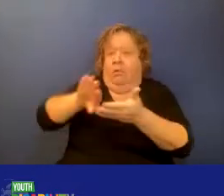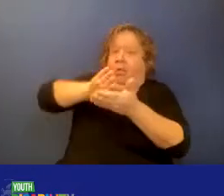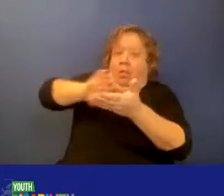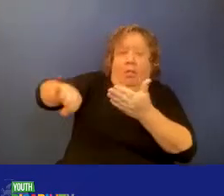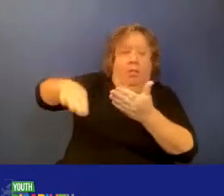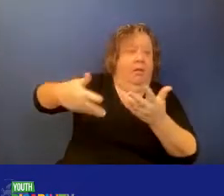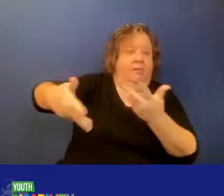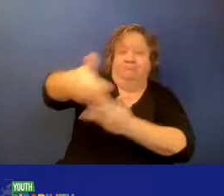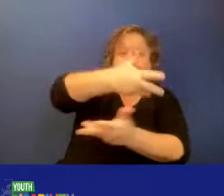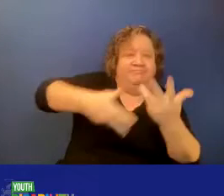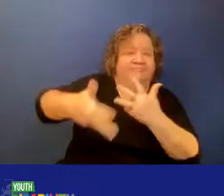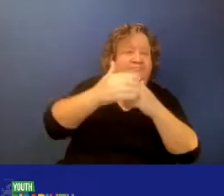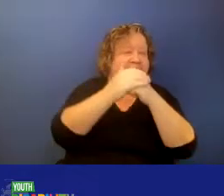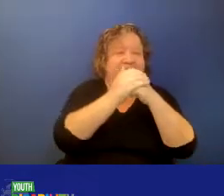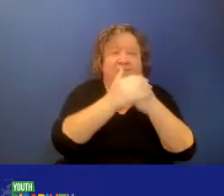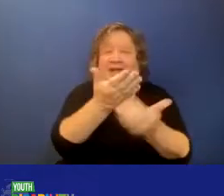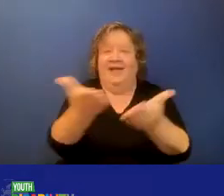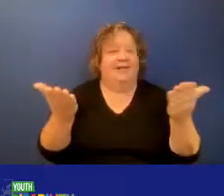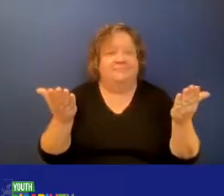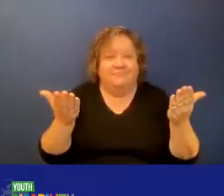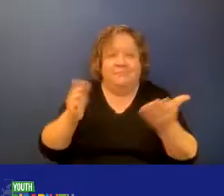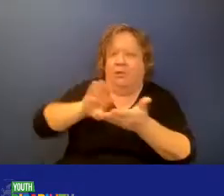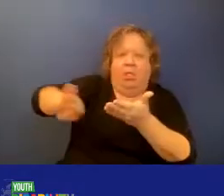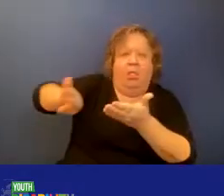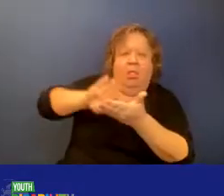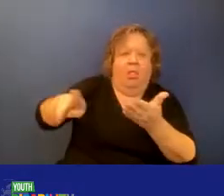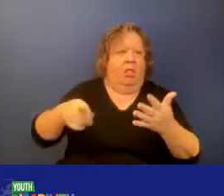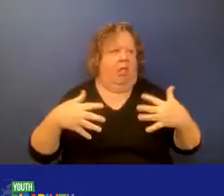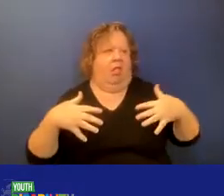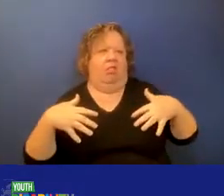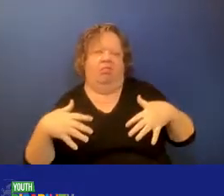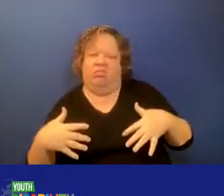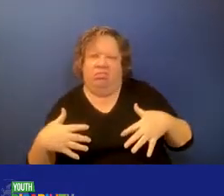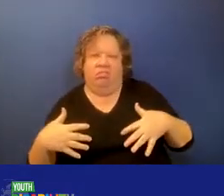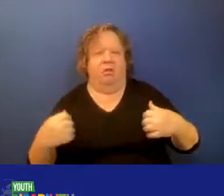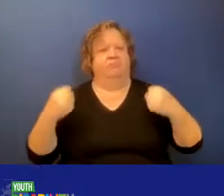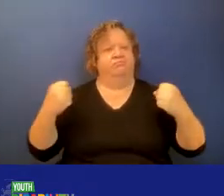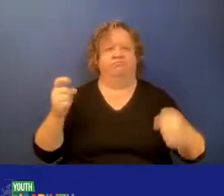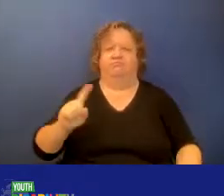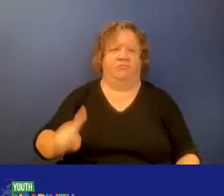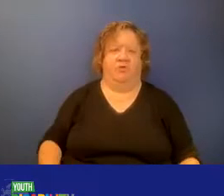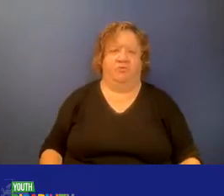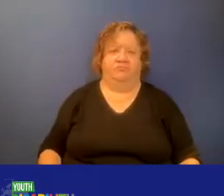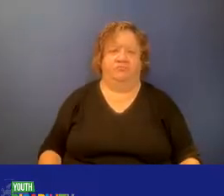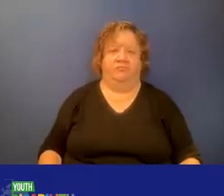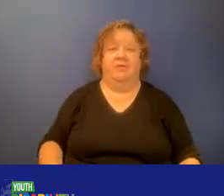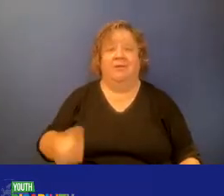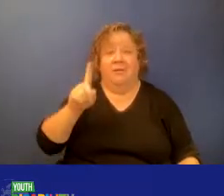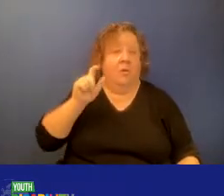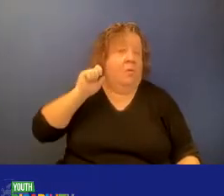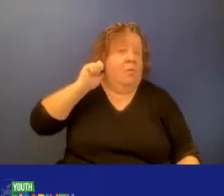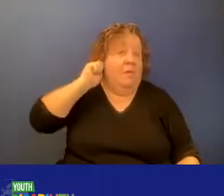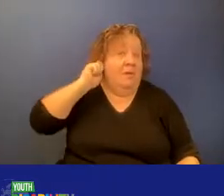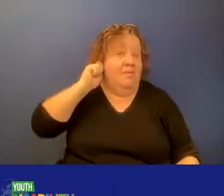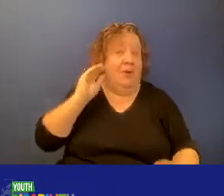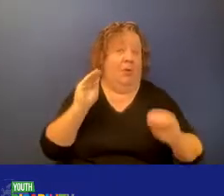the case of young women with disabilities and youth from poor economic backgrounds, indigenous,